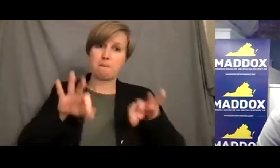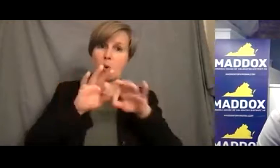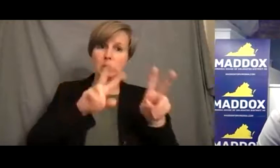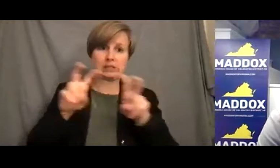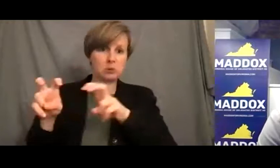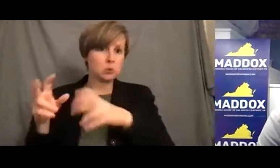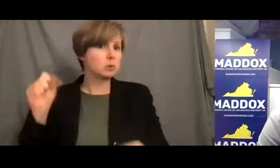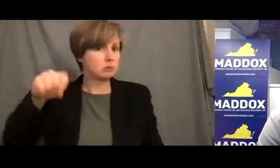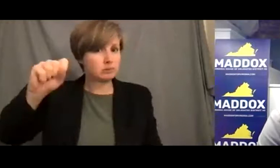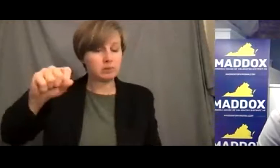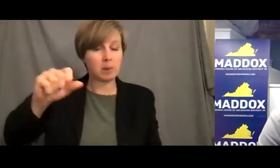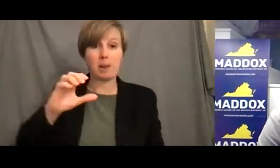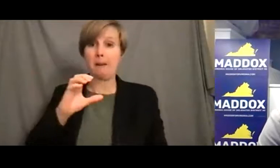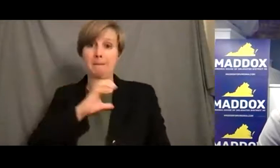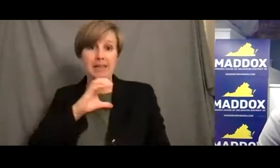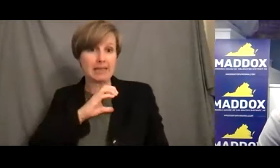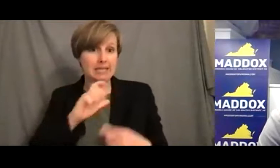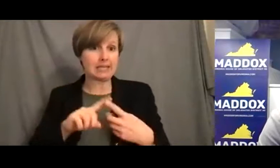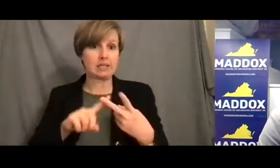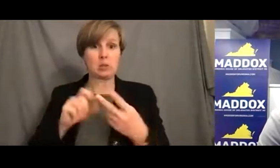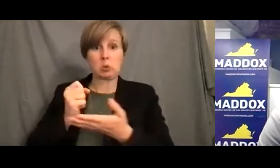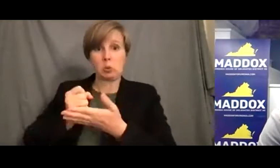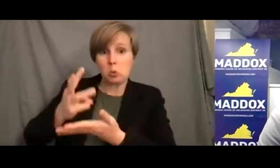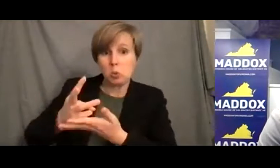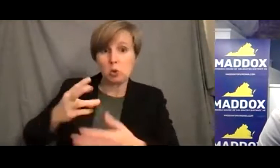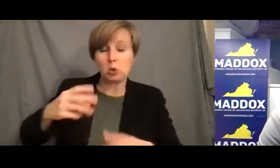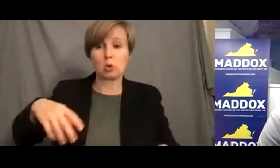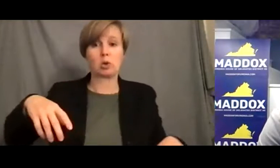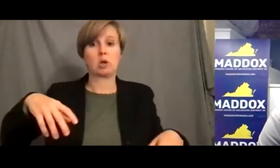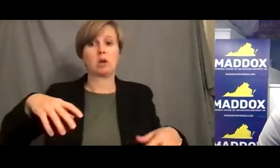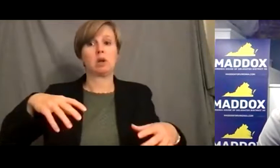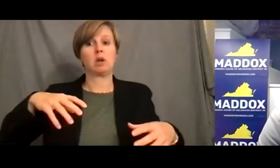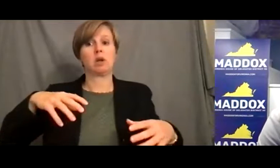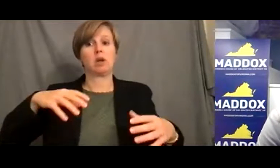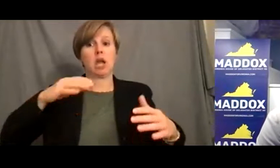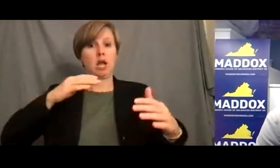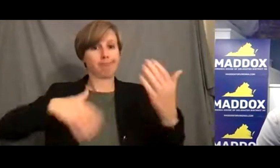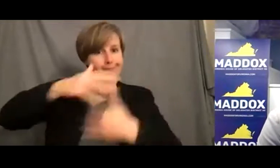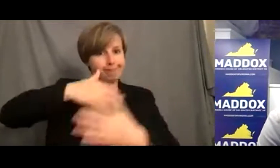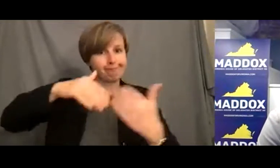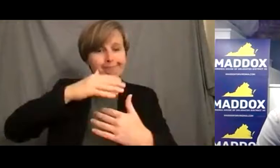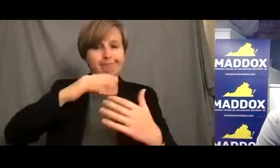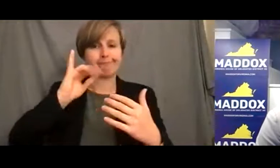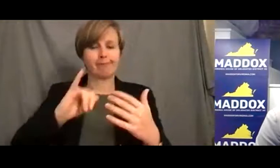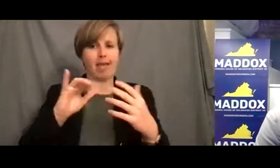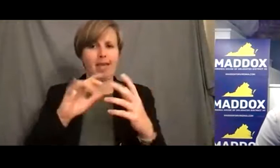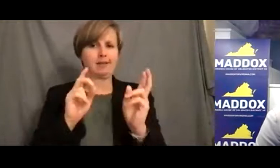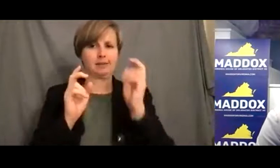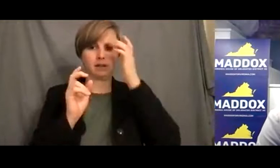the policing and social work issue, combining those, is a